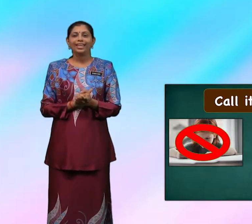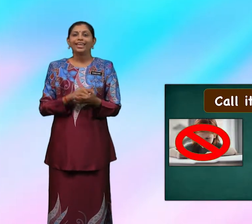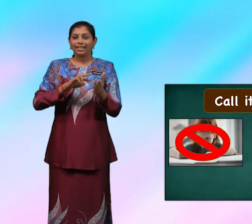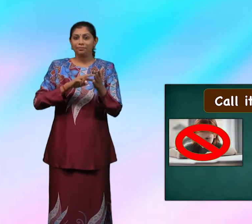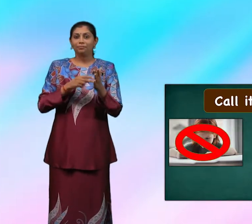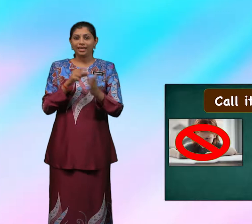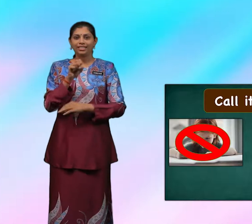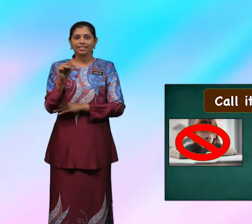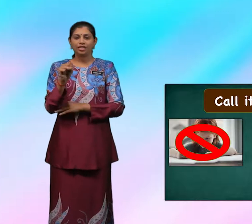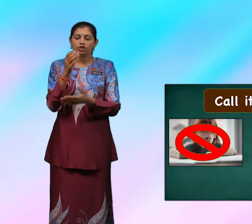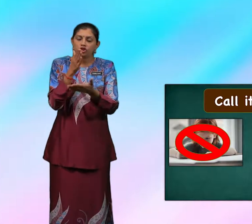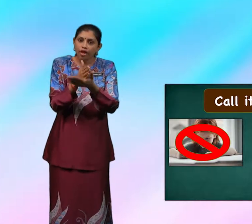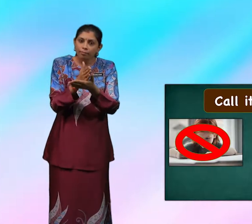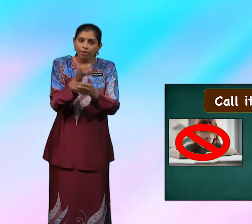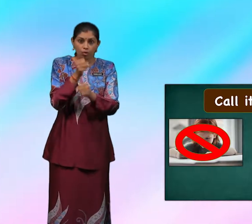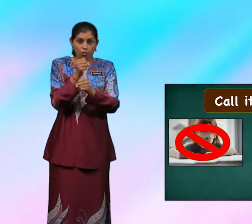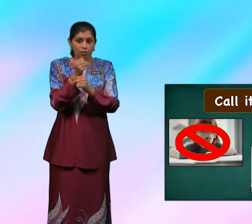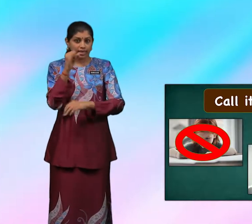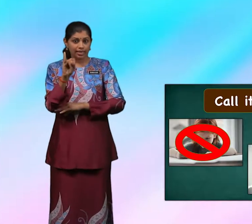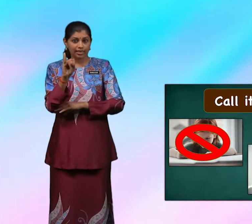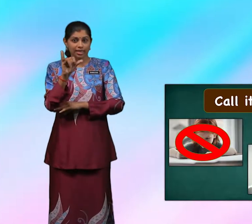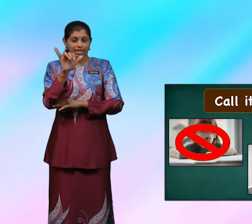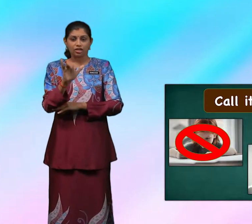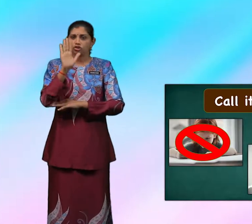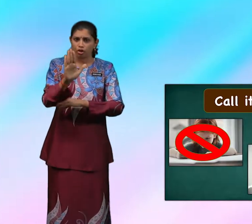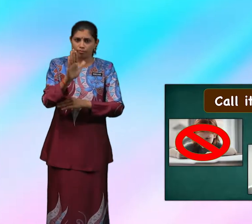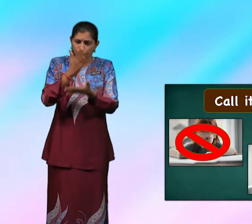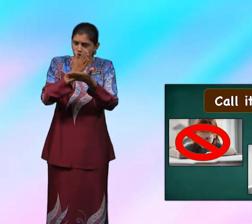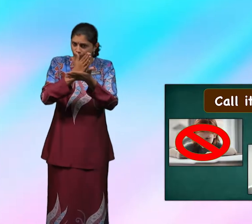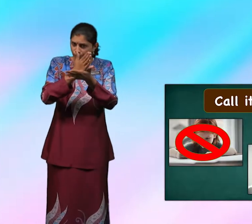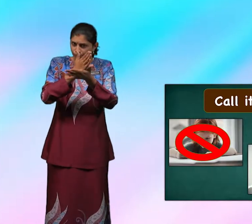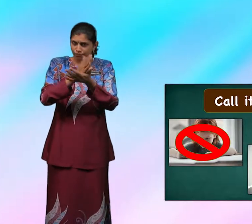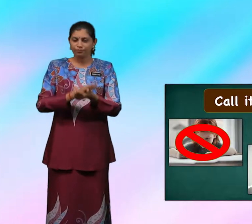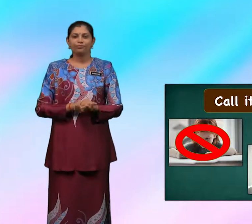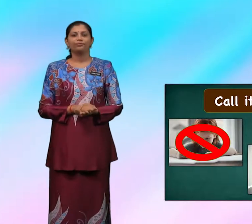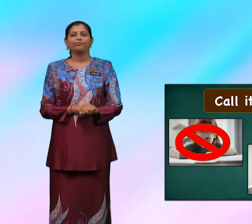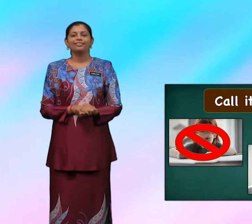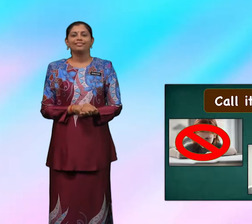It means stop working. Yes, stop, stop.